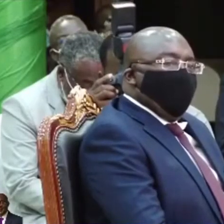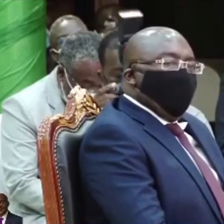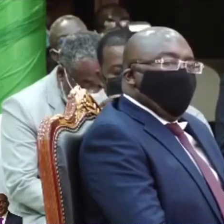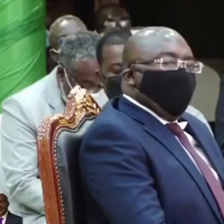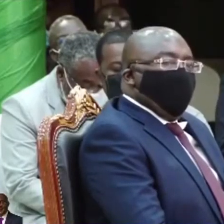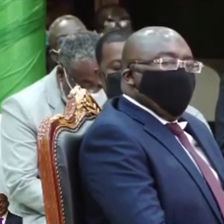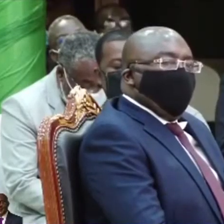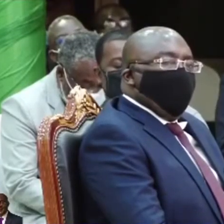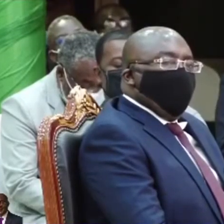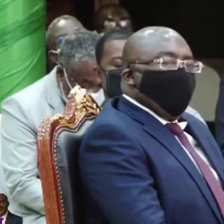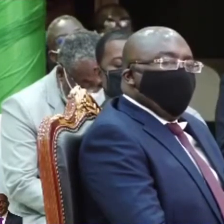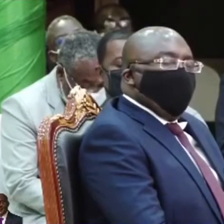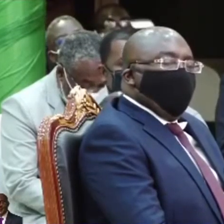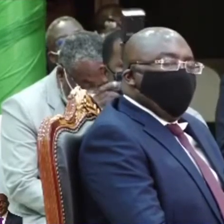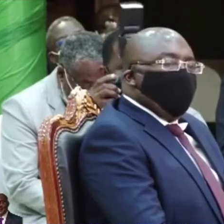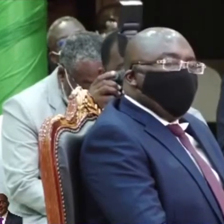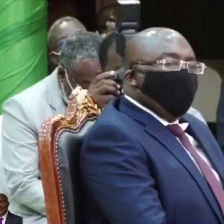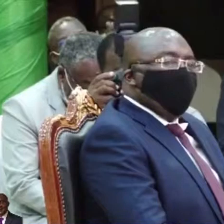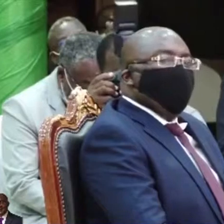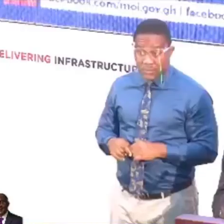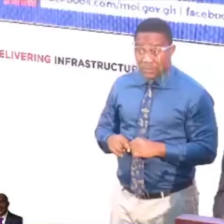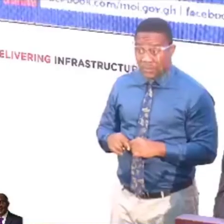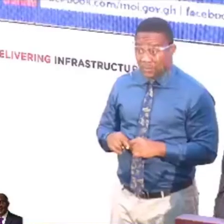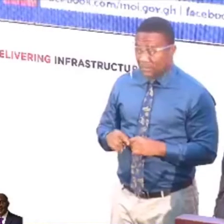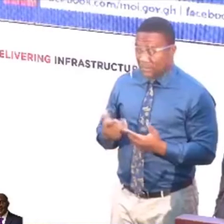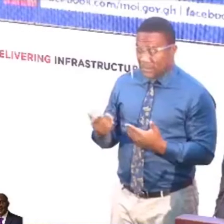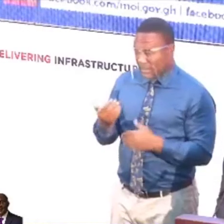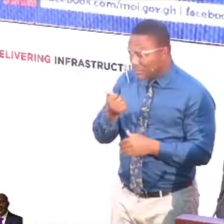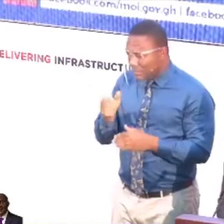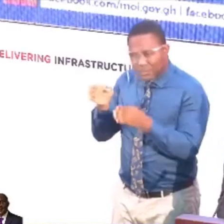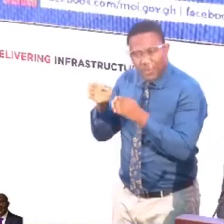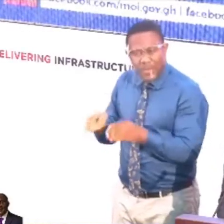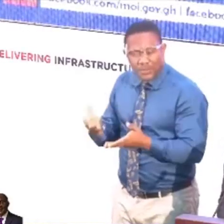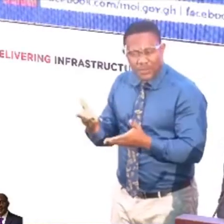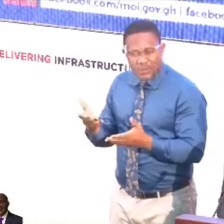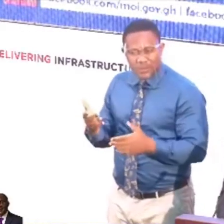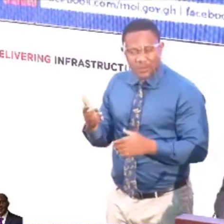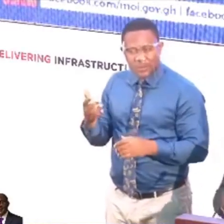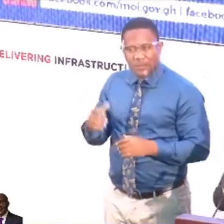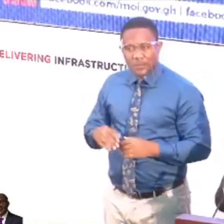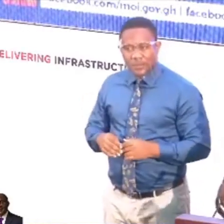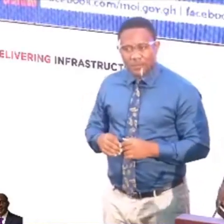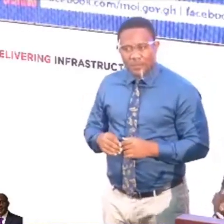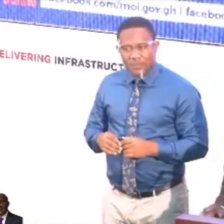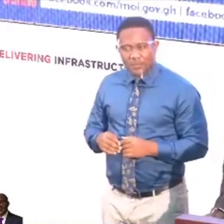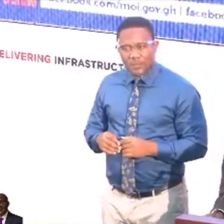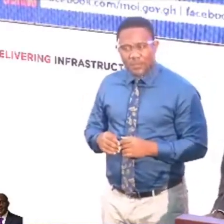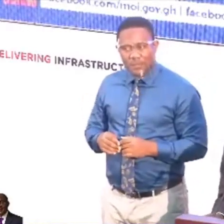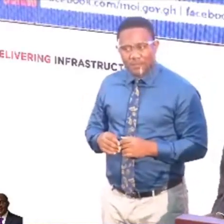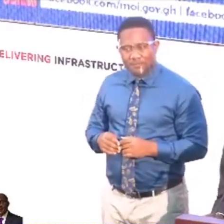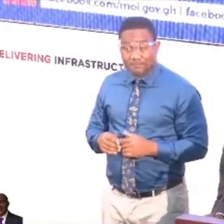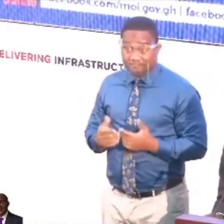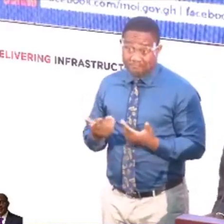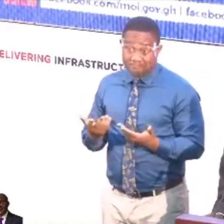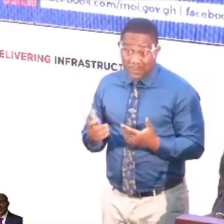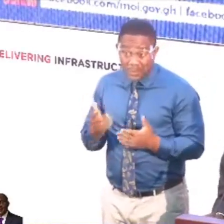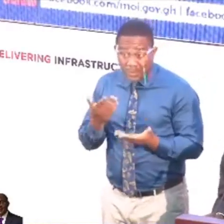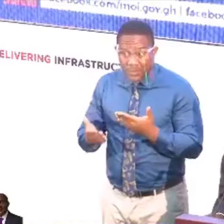If one man has contributed